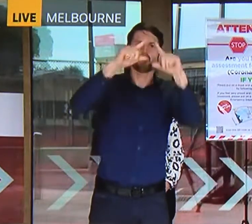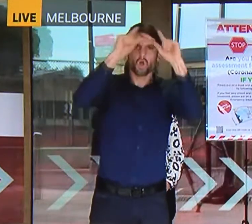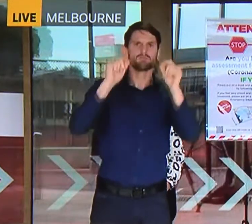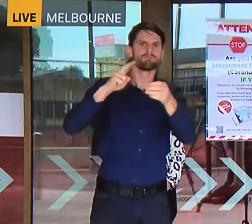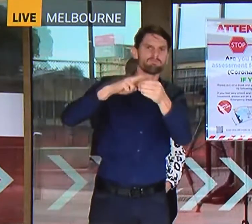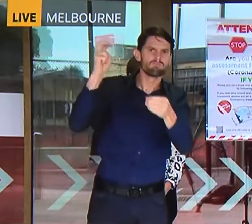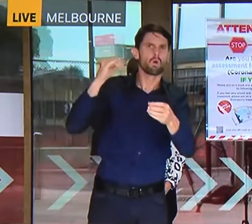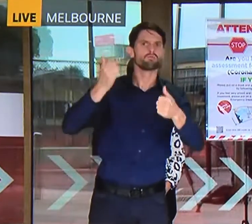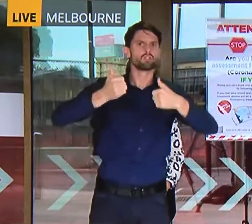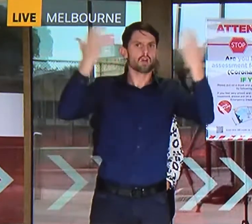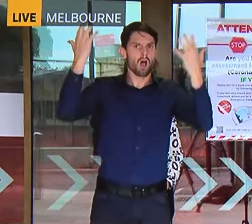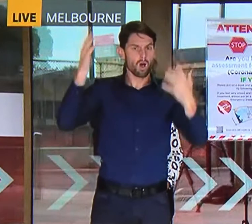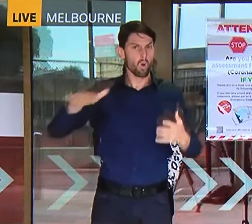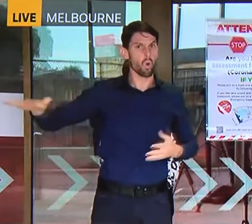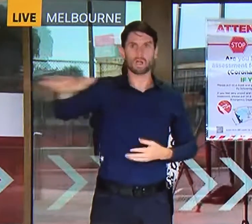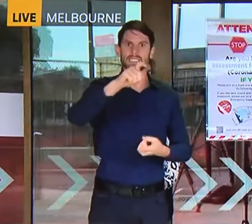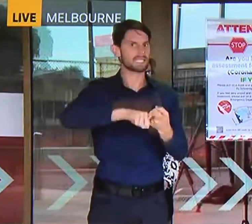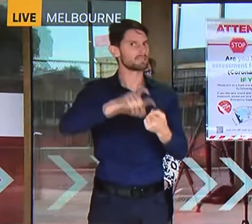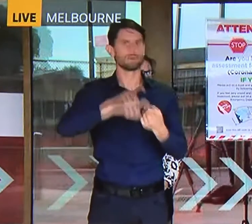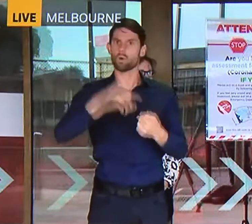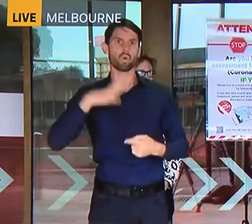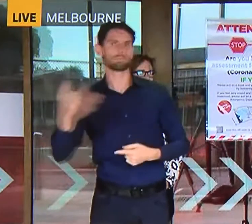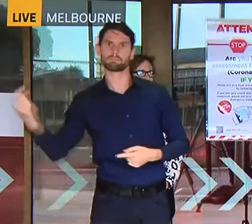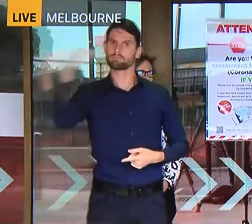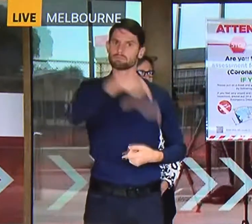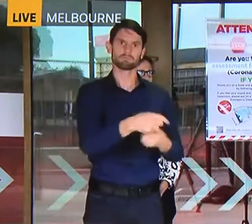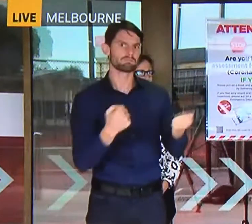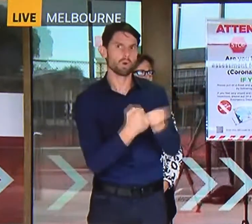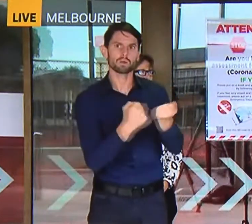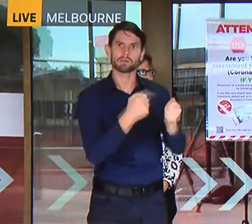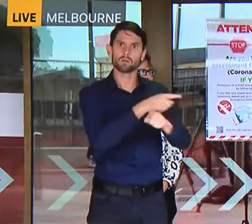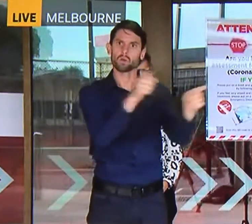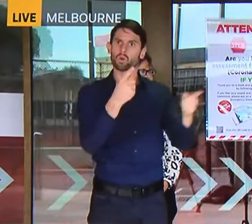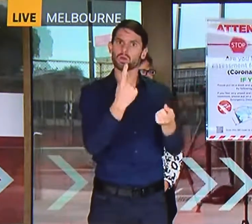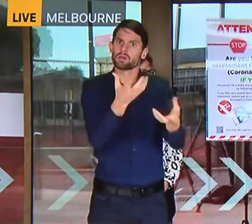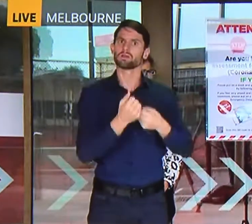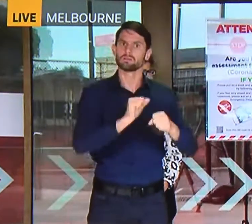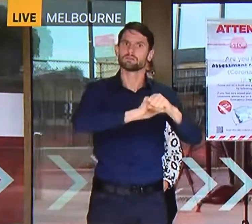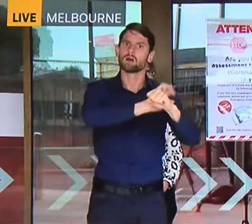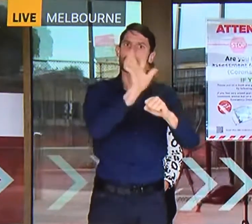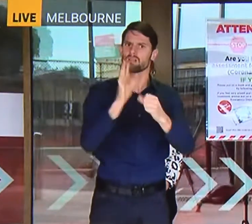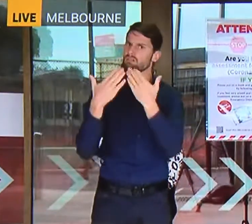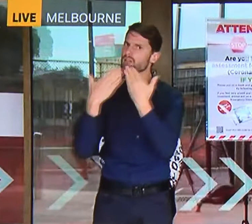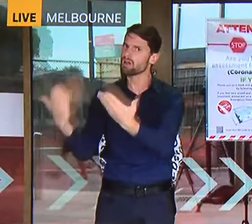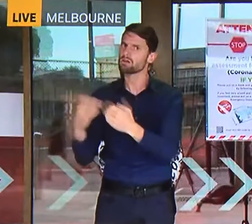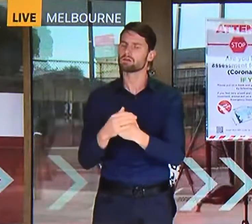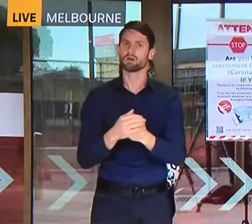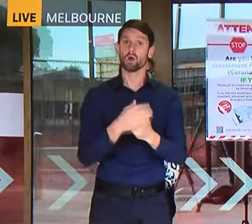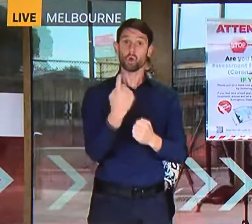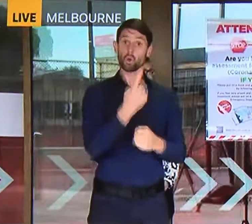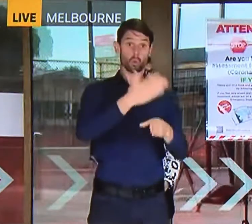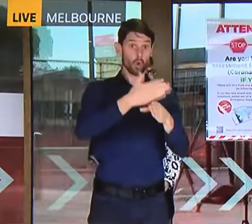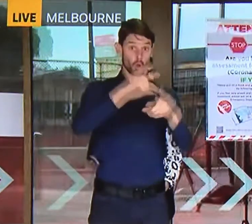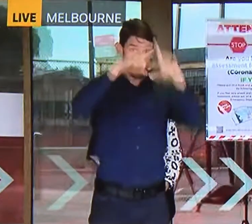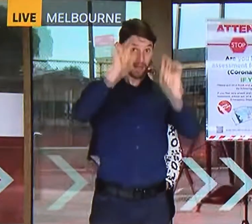our nurses are coming back in. Our existing nurses are seeking to increase their capacity. And on